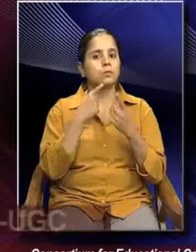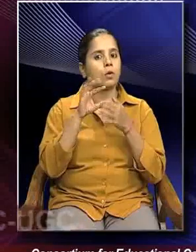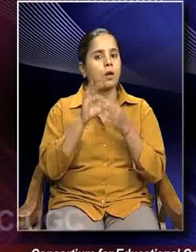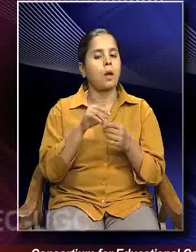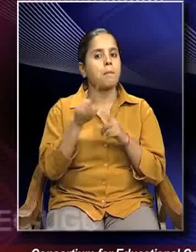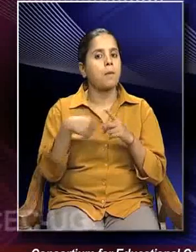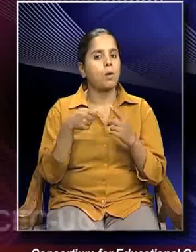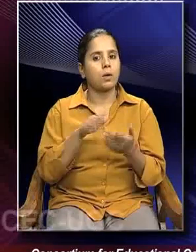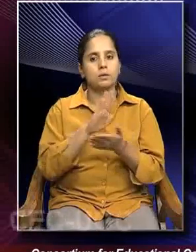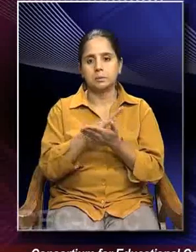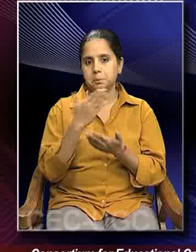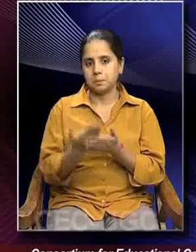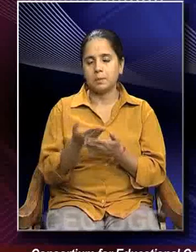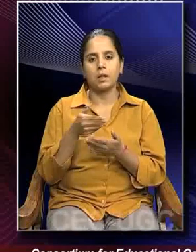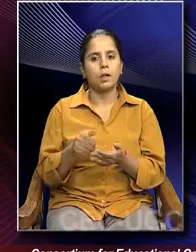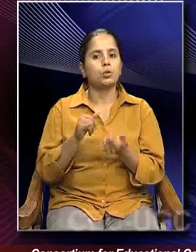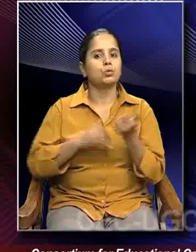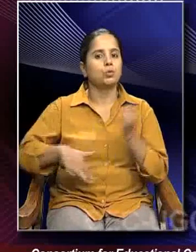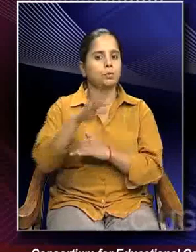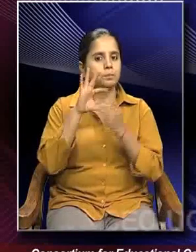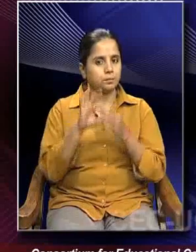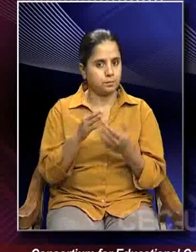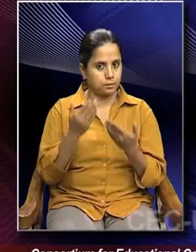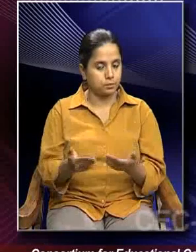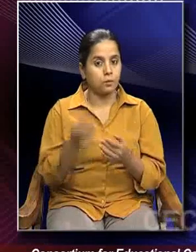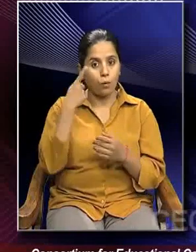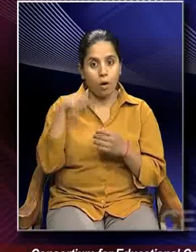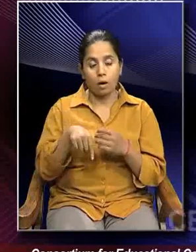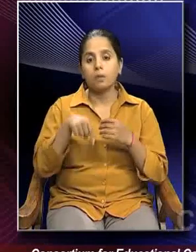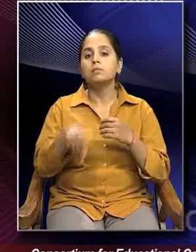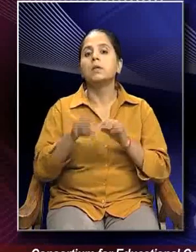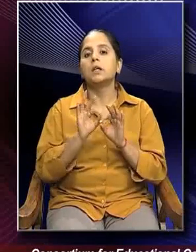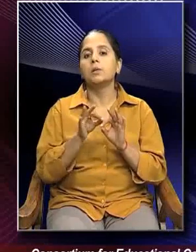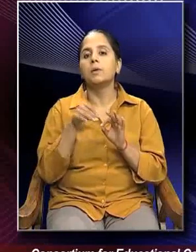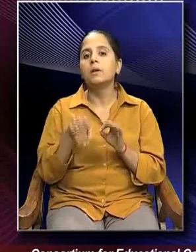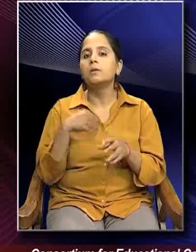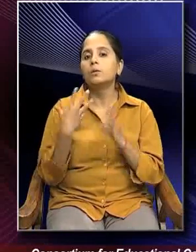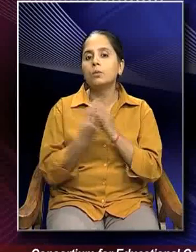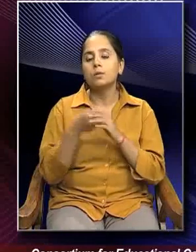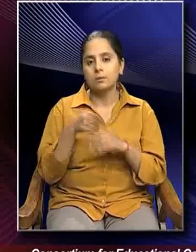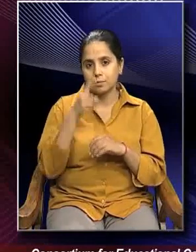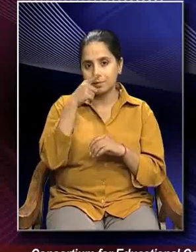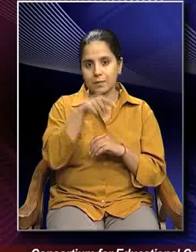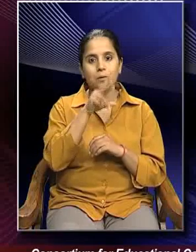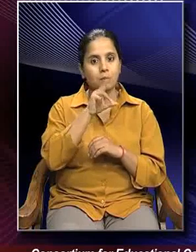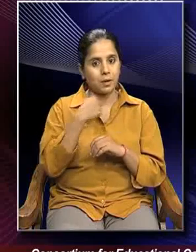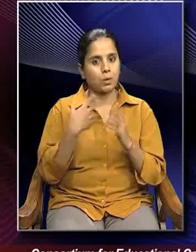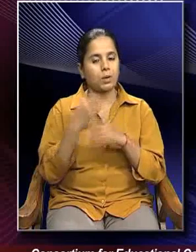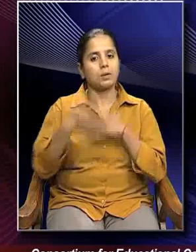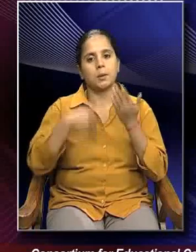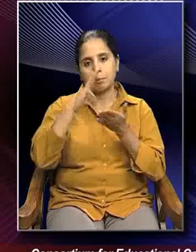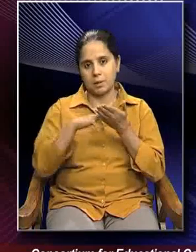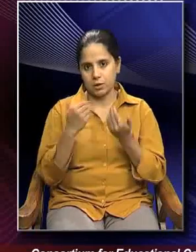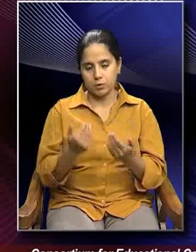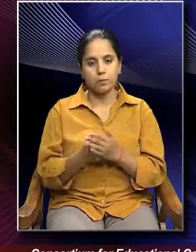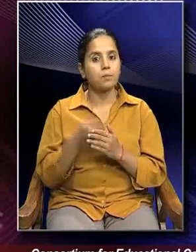talk about interpretative sociology. And to translate the lecture into sign language, we have with us Ms. Manisha.